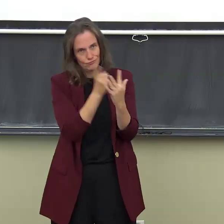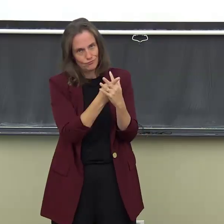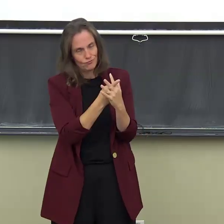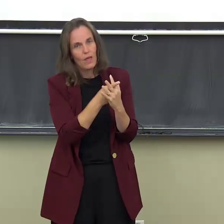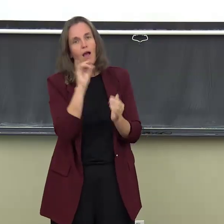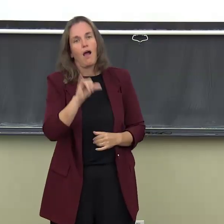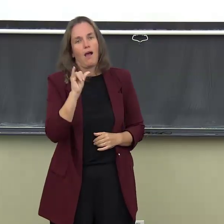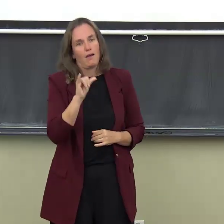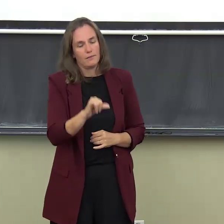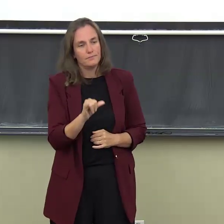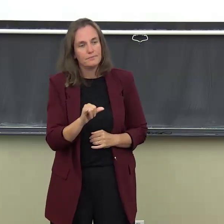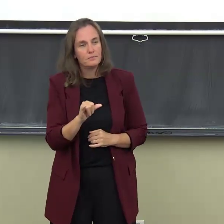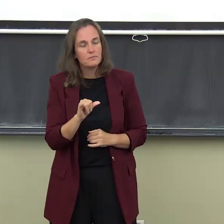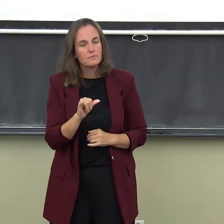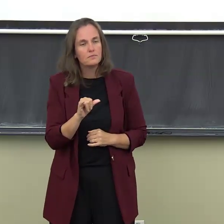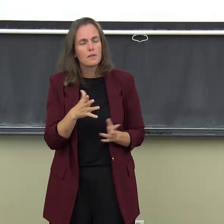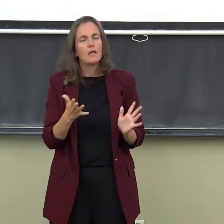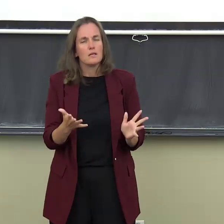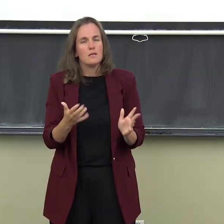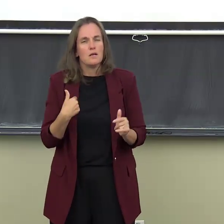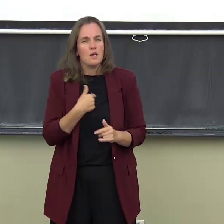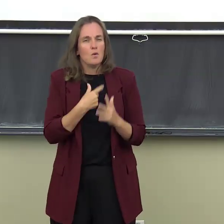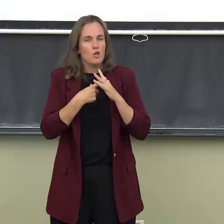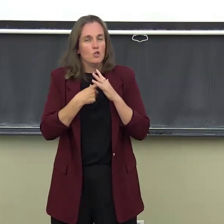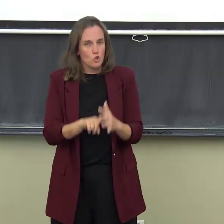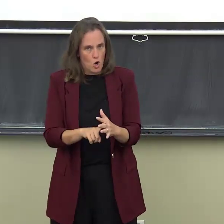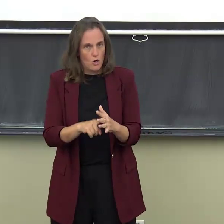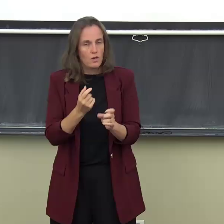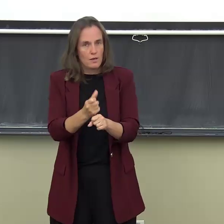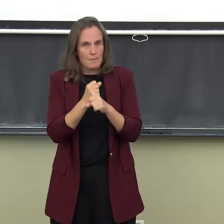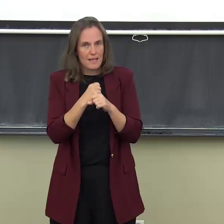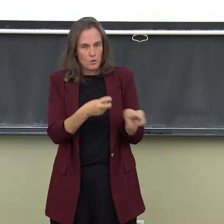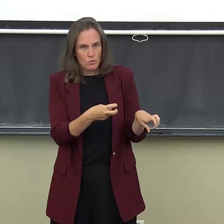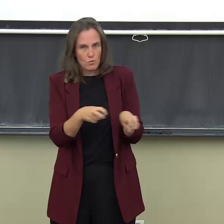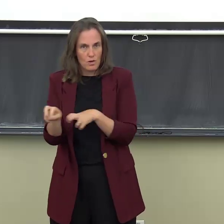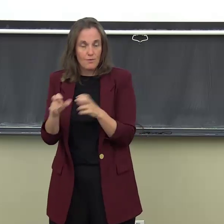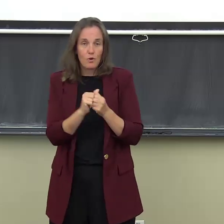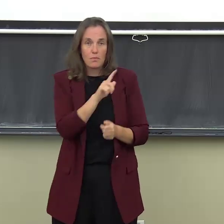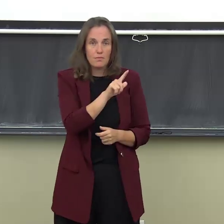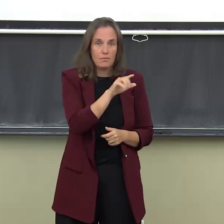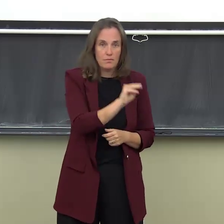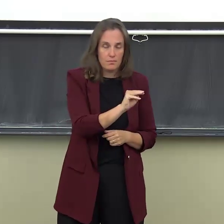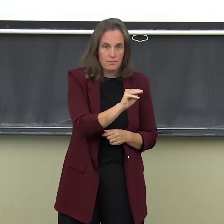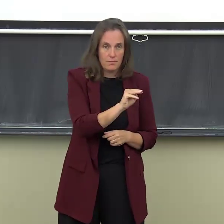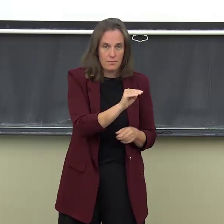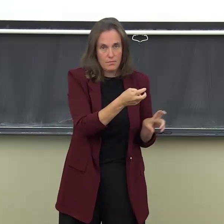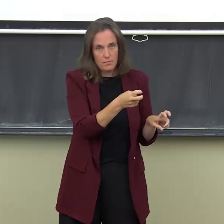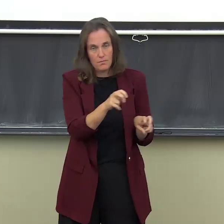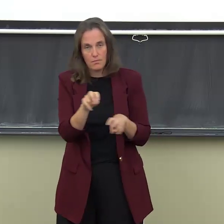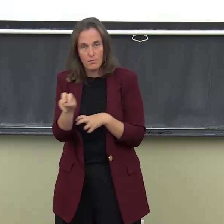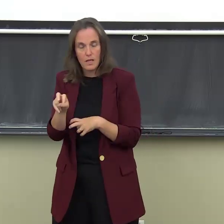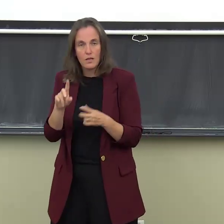about we are starting to make the transition from large language models